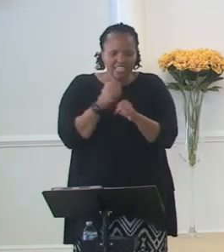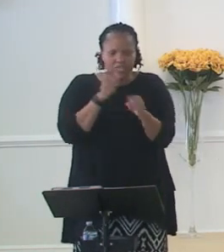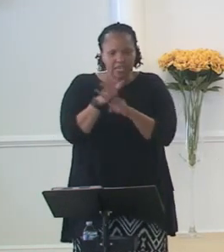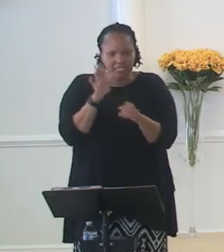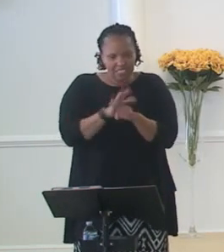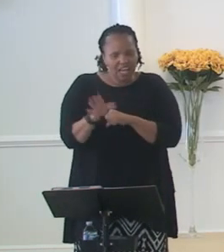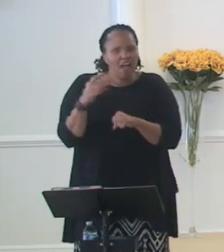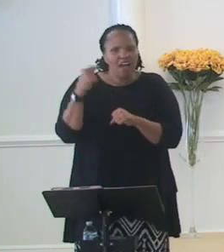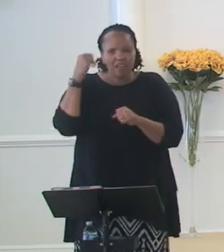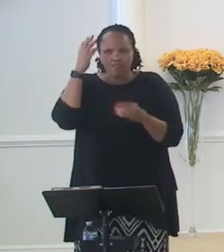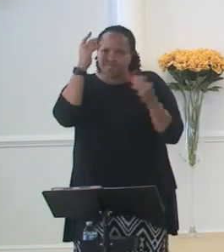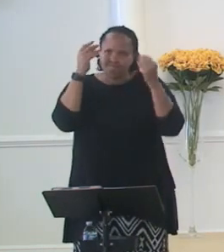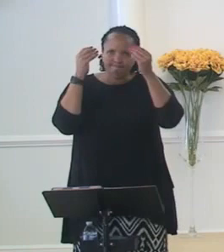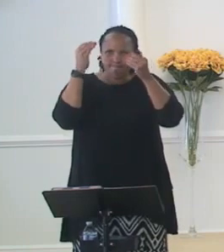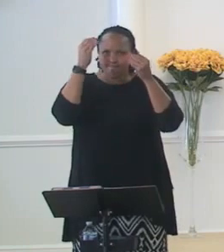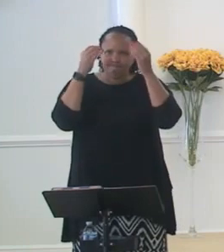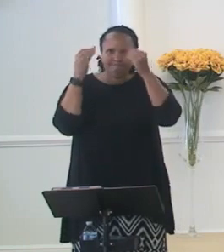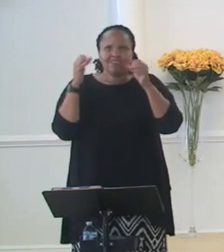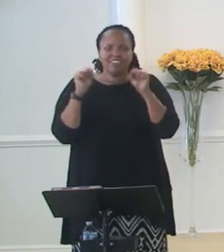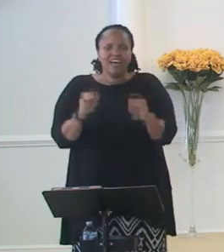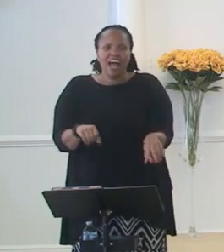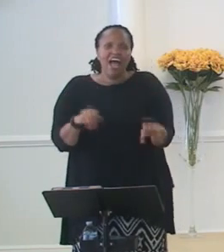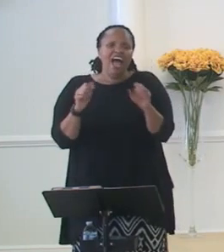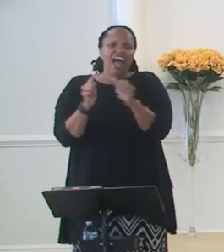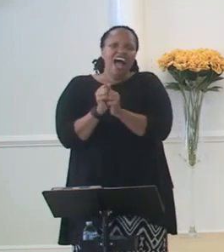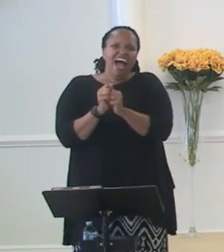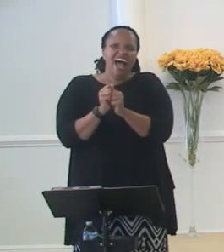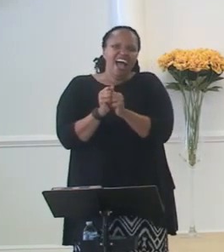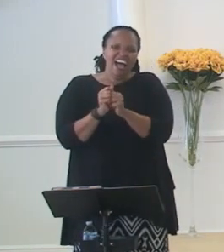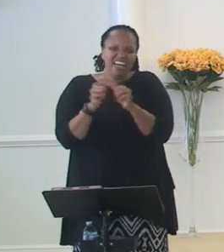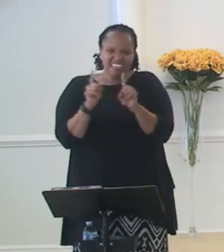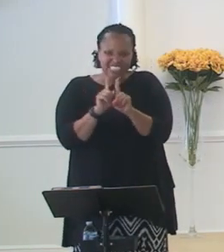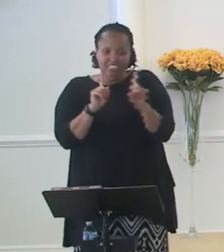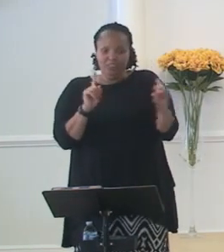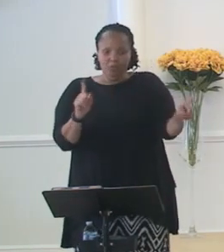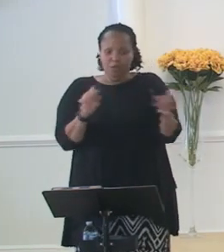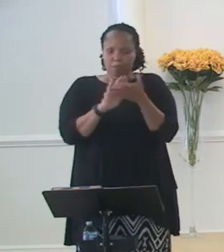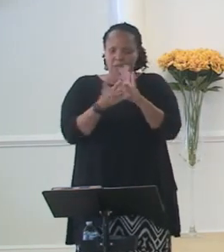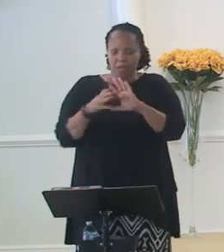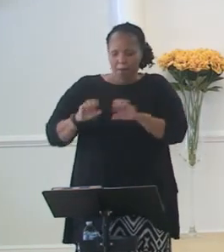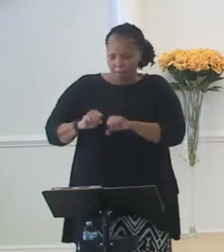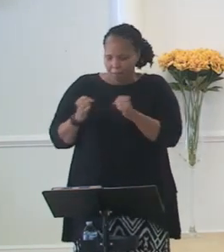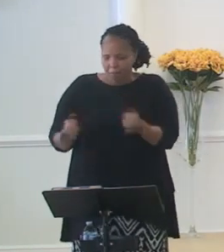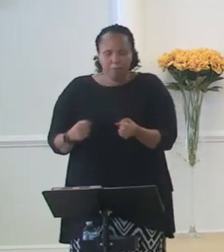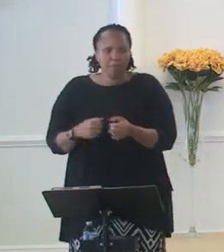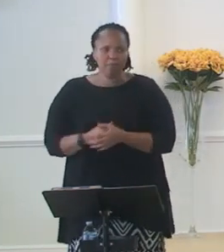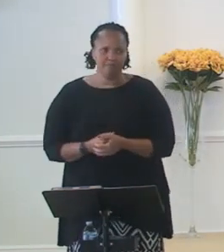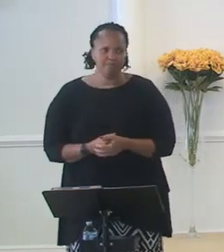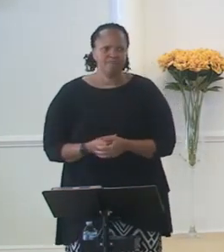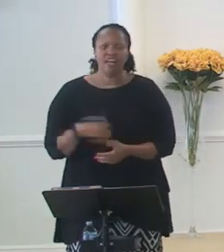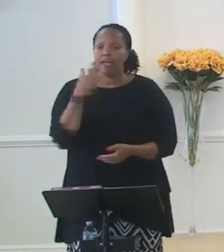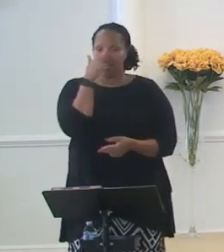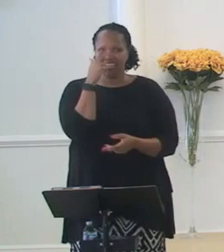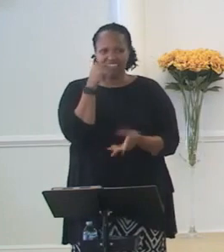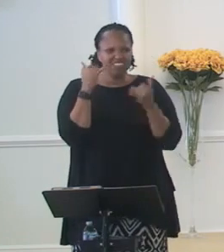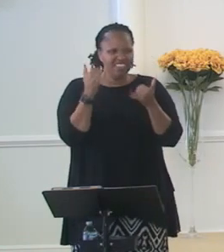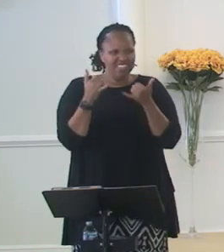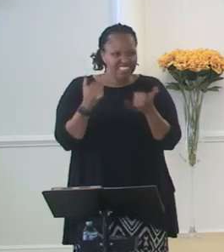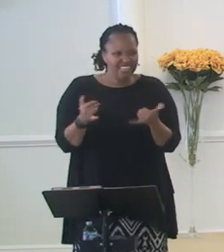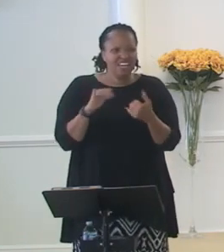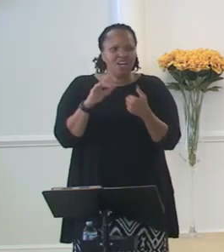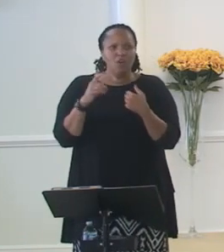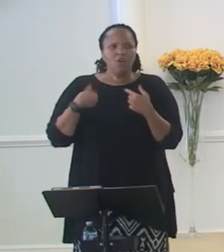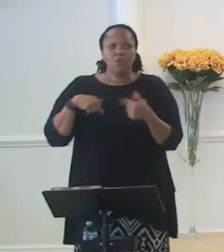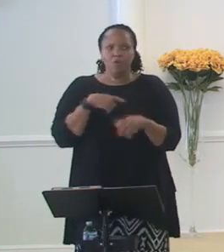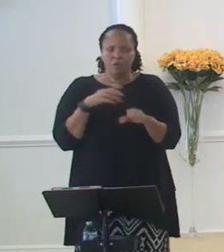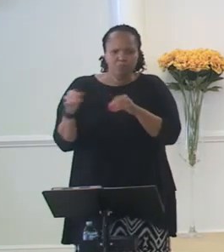rational thinking, then I can avoid brokenness altogether. It's funny now. We move